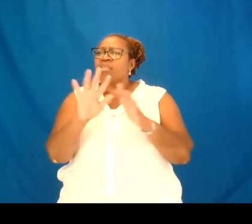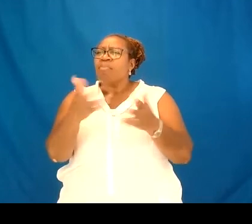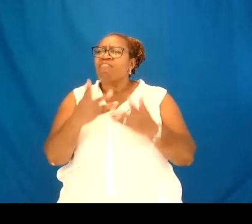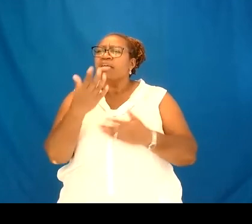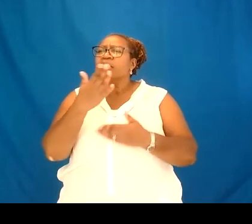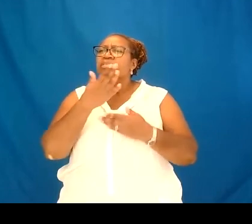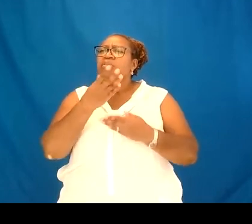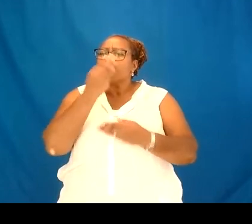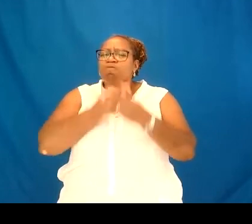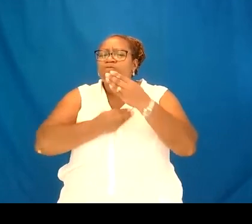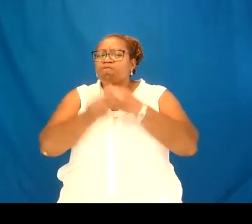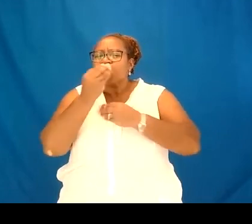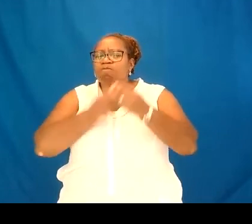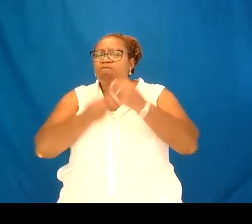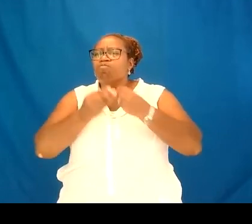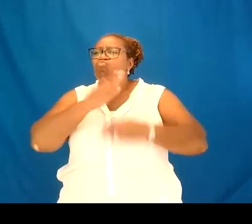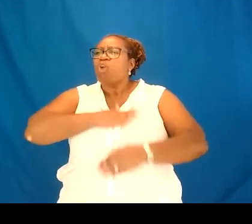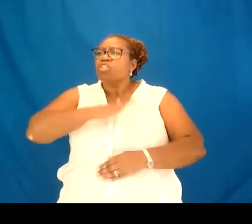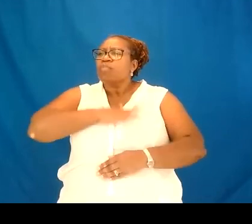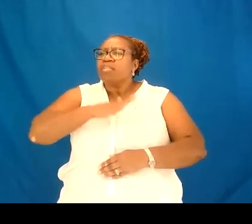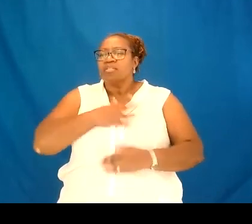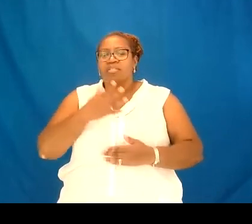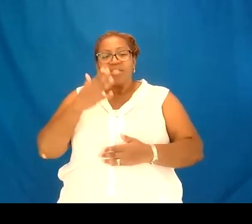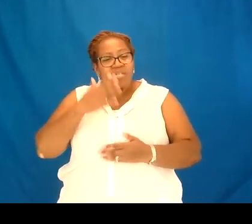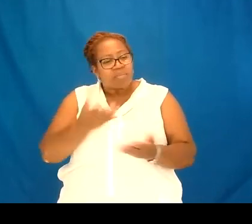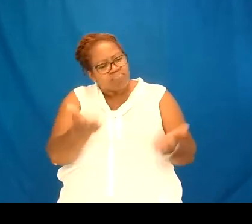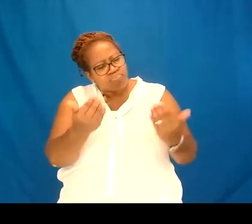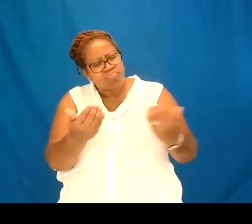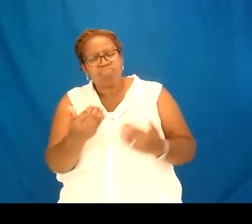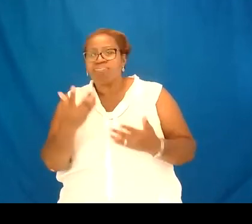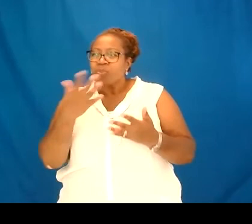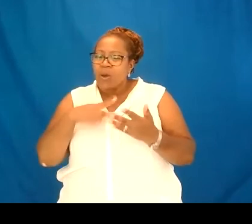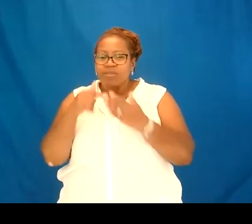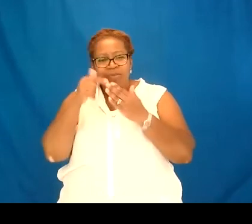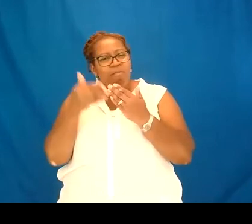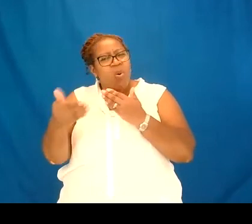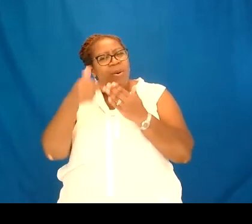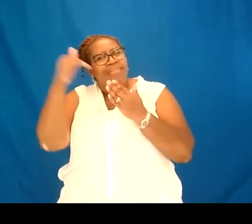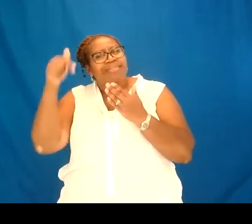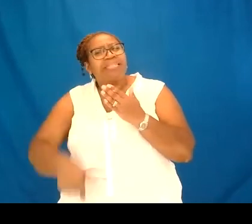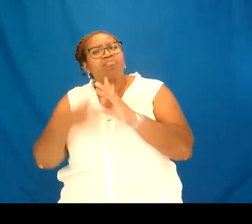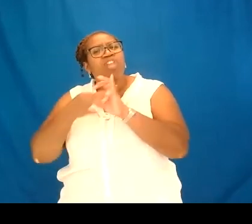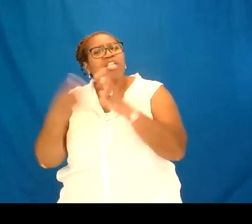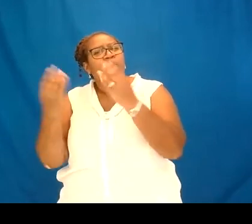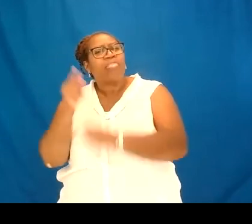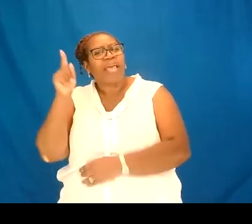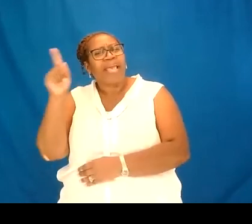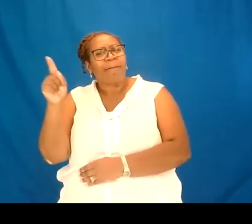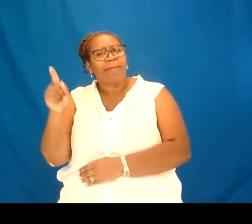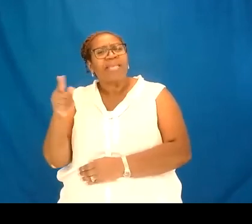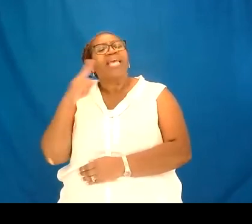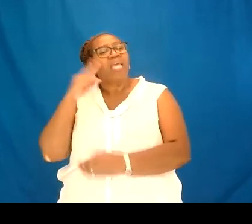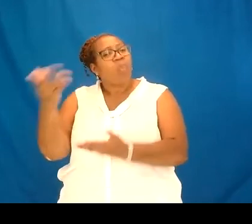deeper relationship with him. He is offering us friendship, direction, and nourishment for this